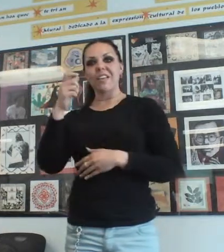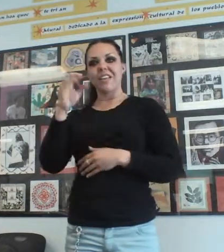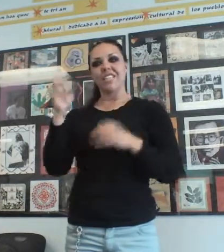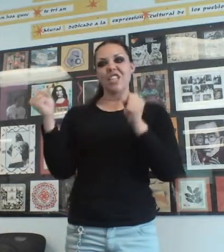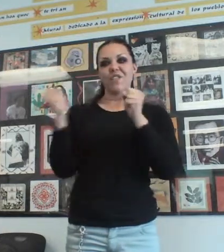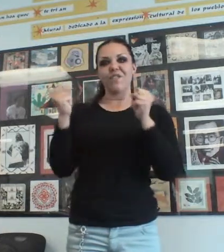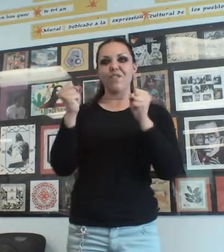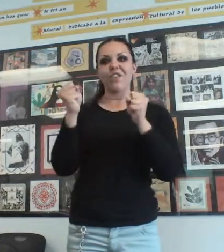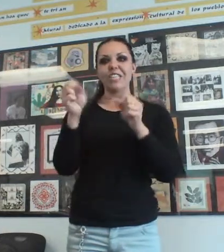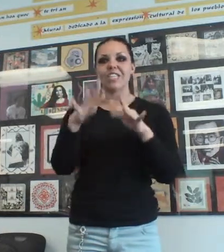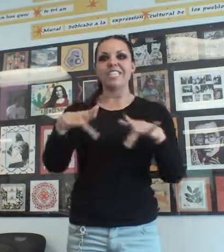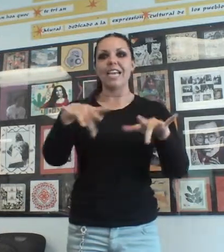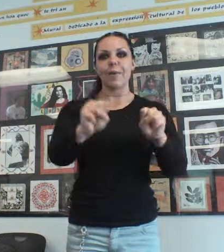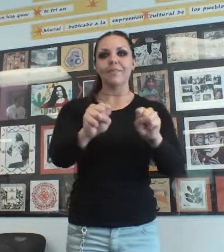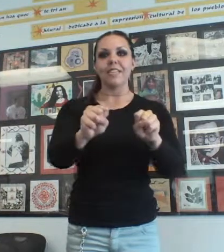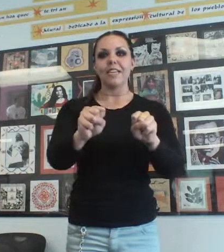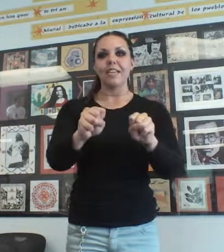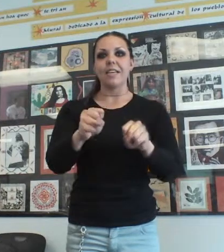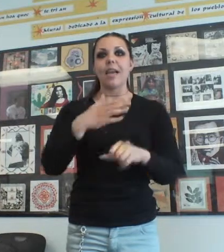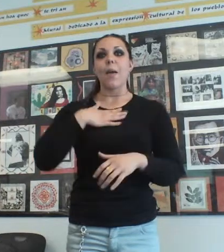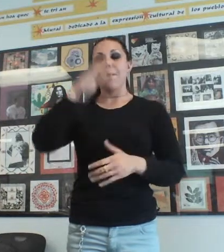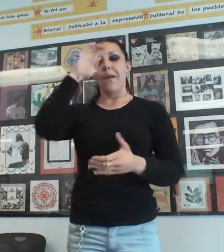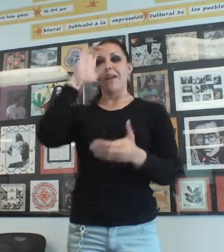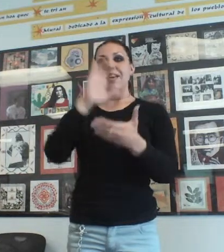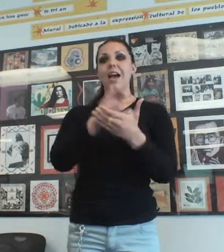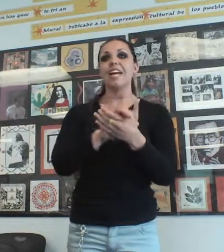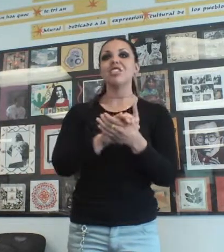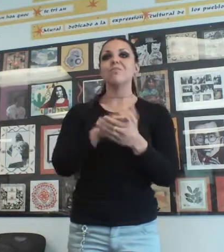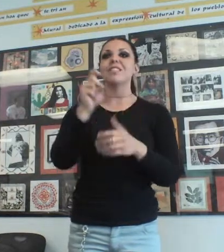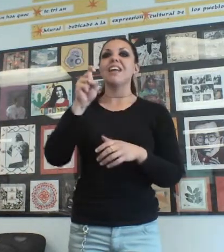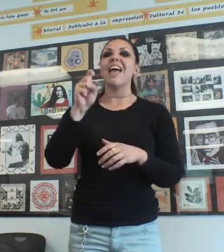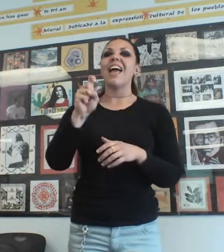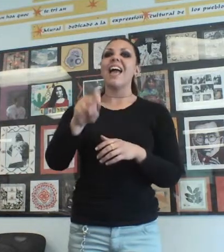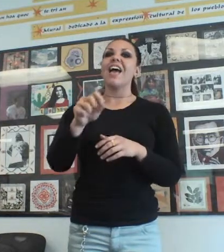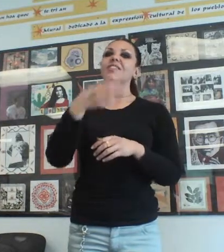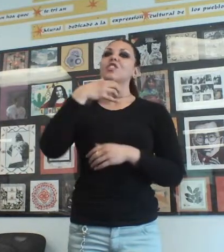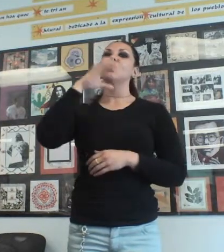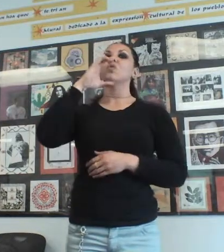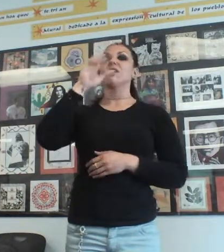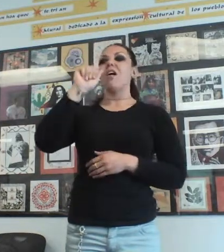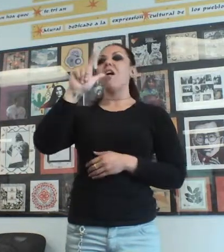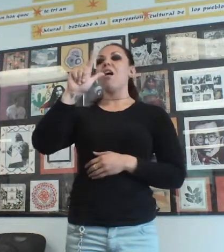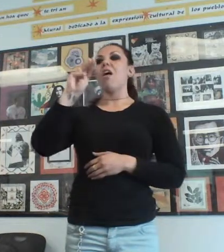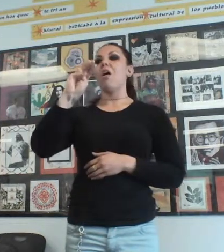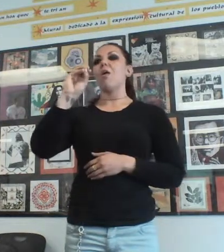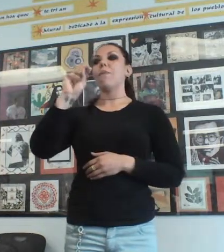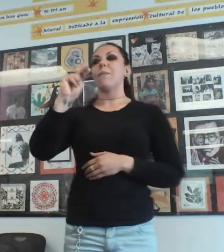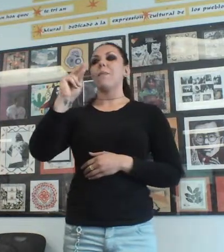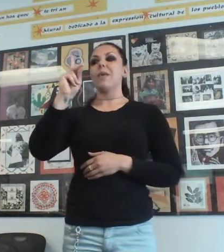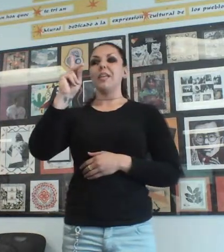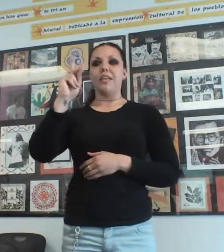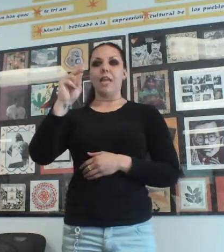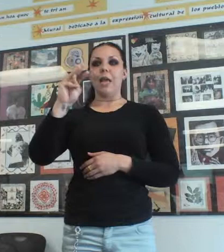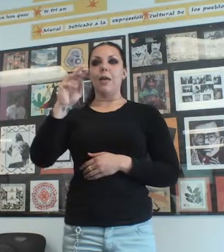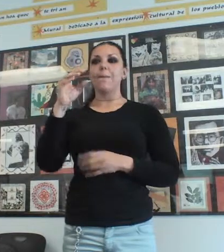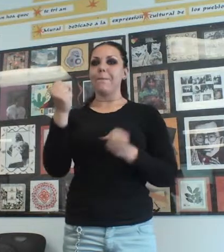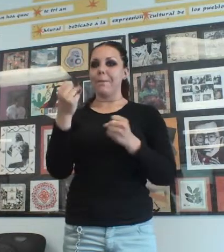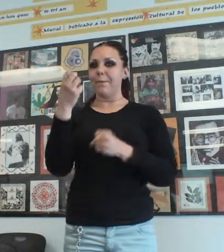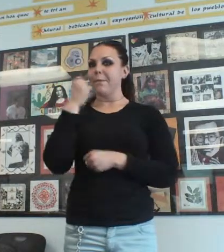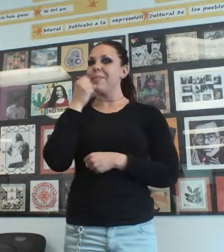drinks almond milk because he's on this paleo diet. So I have to get a gallon of almond milk. And my daughter likes chocolate. I don't really drink